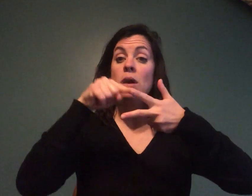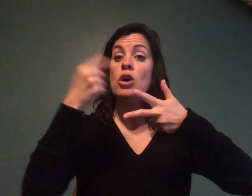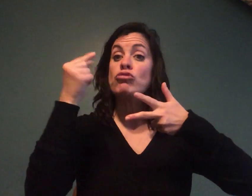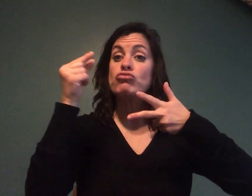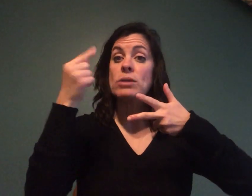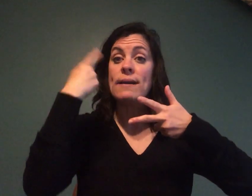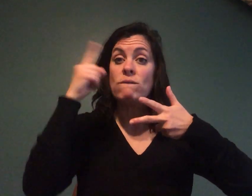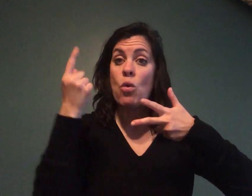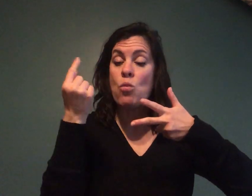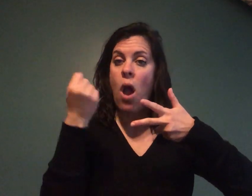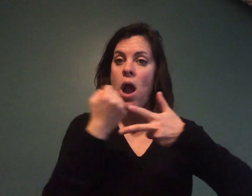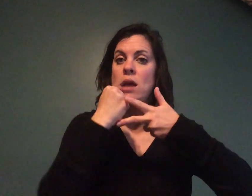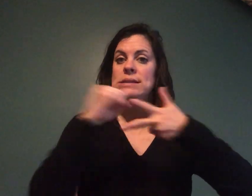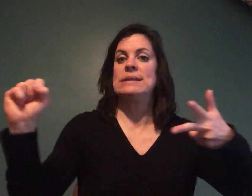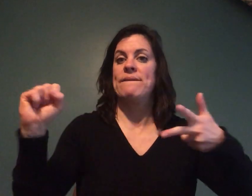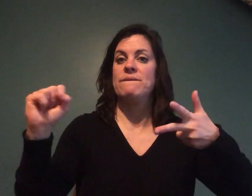Okay. Assure